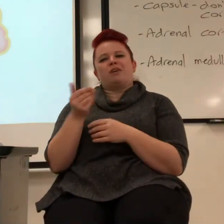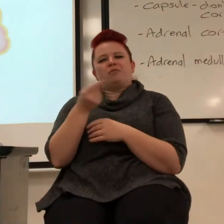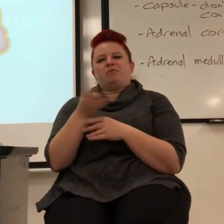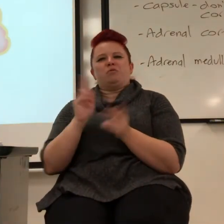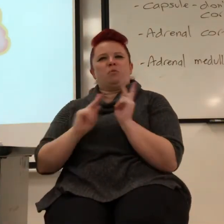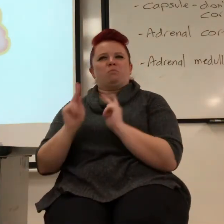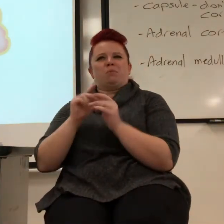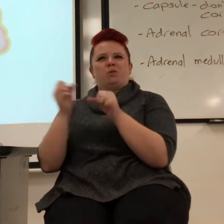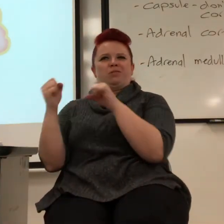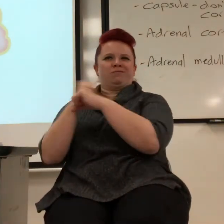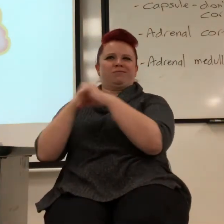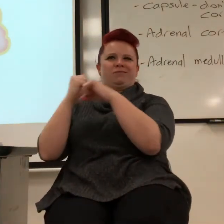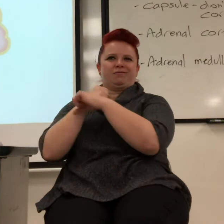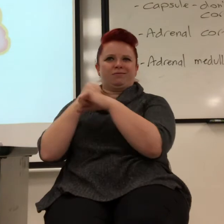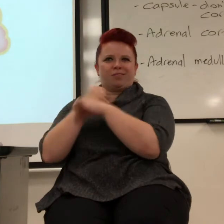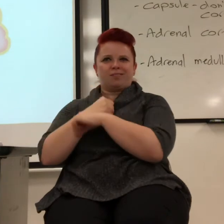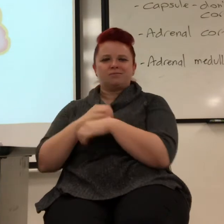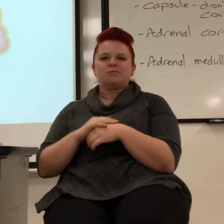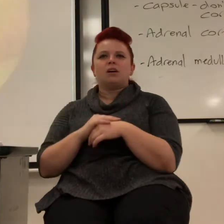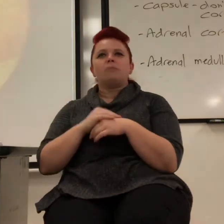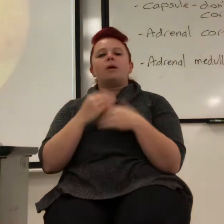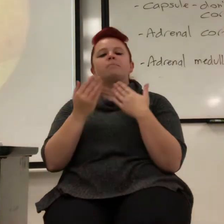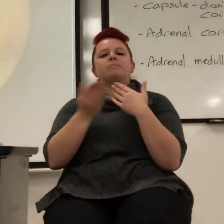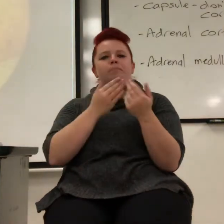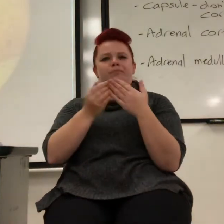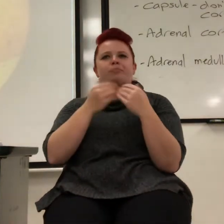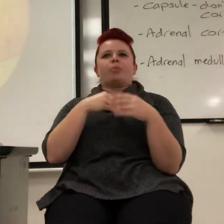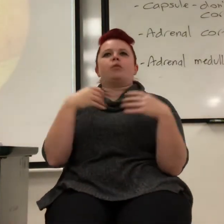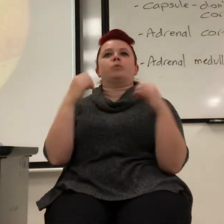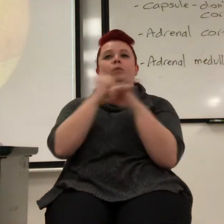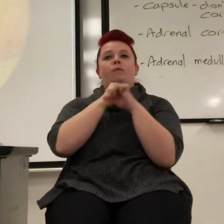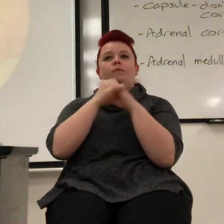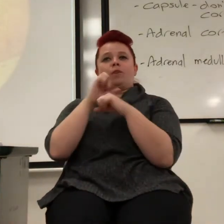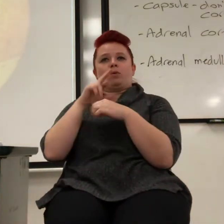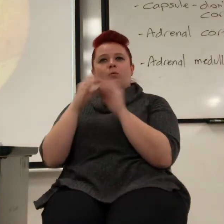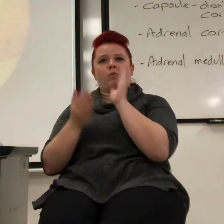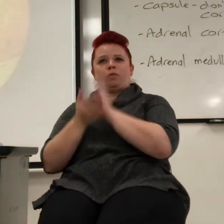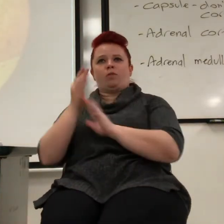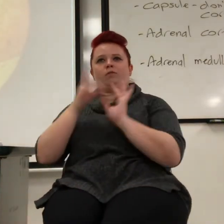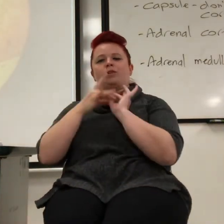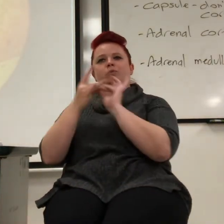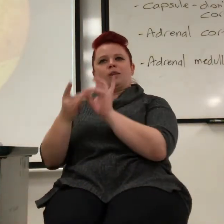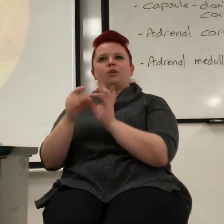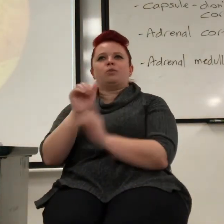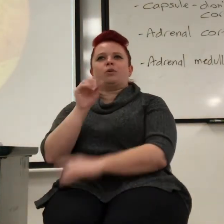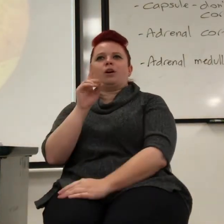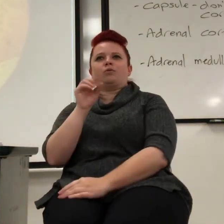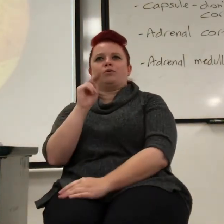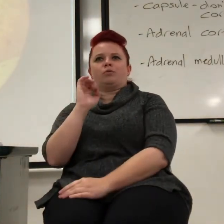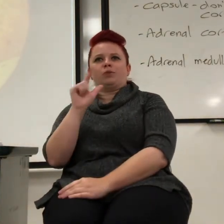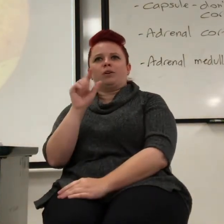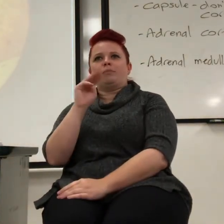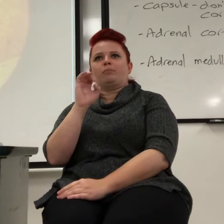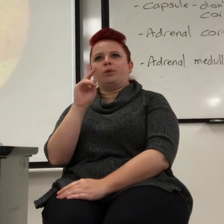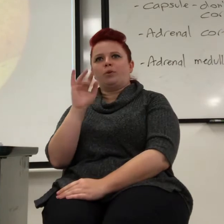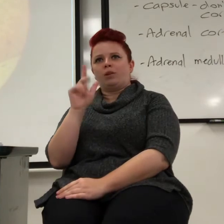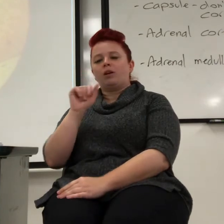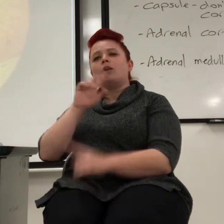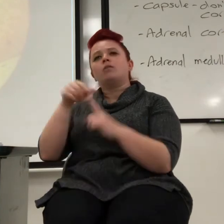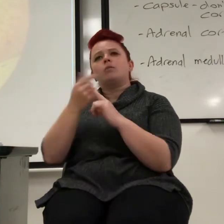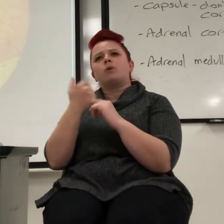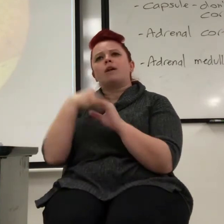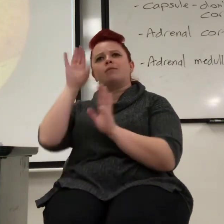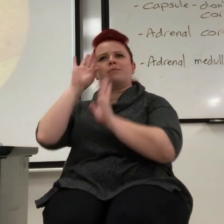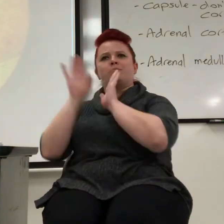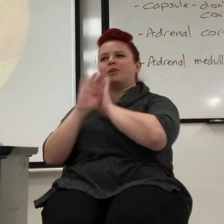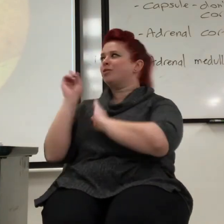Fight or flight refers to the adrenal medulla. Now, we have histology slides, and whenever I include pictures like this, and the quality's not that good,